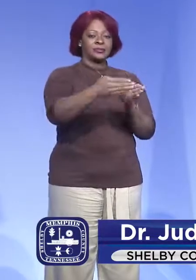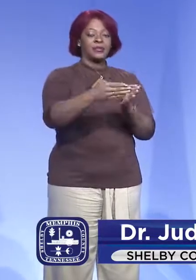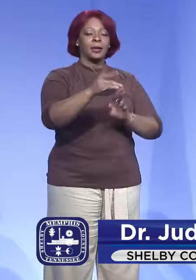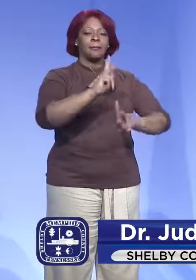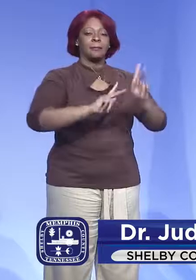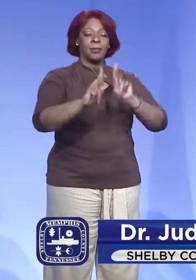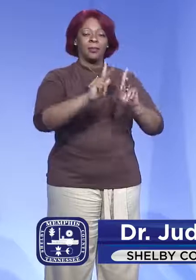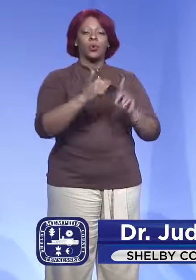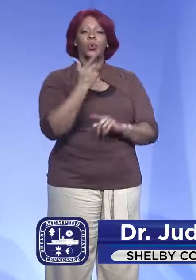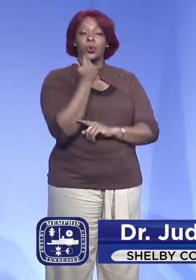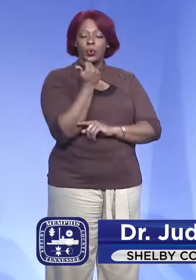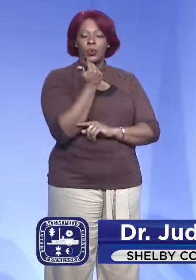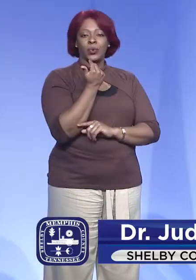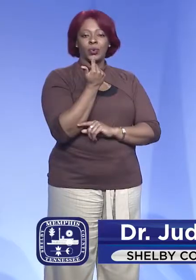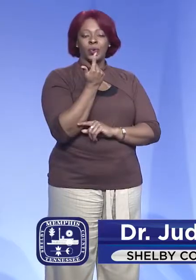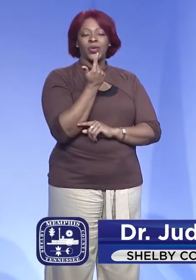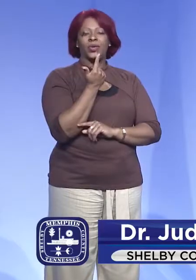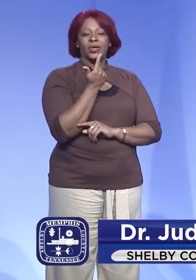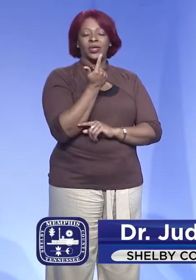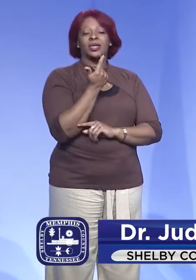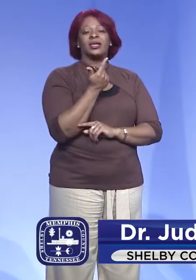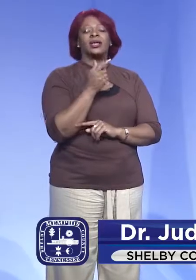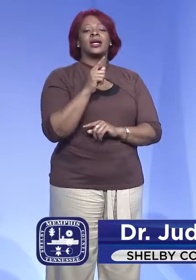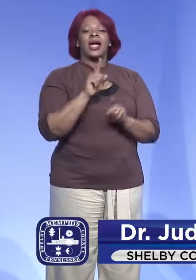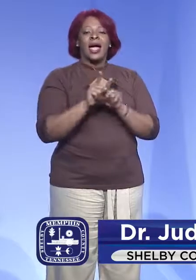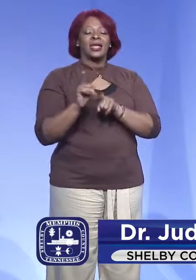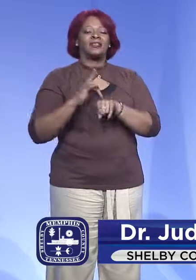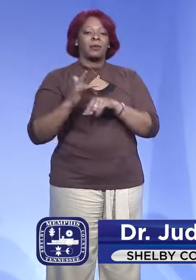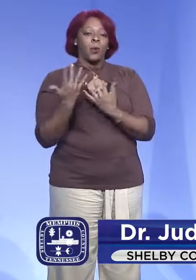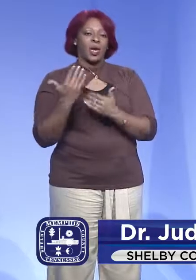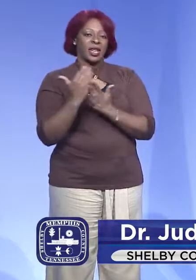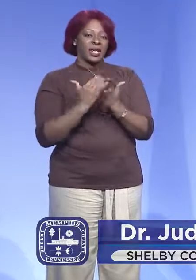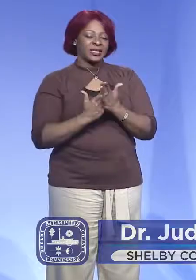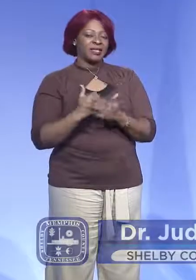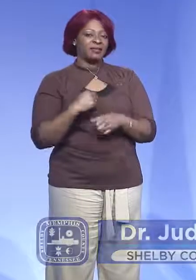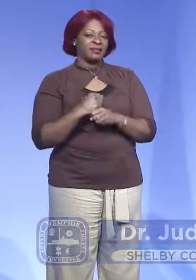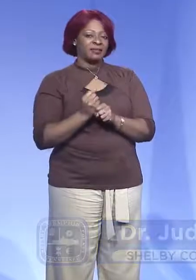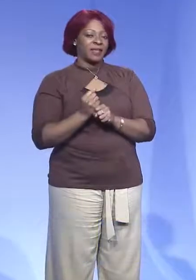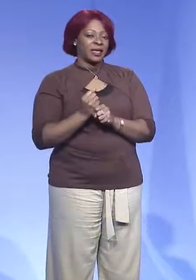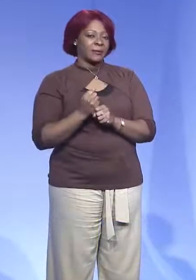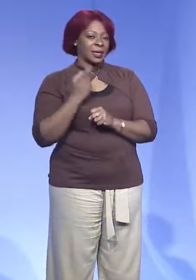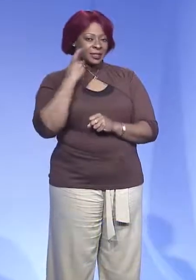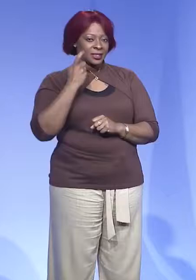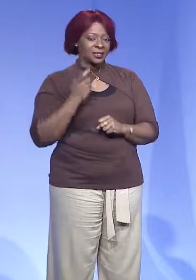for people who were as available, if that helps.